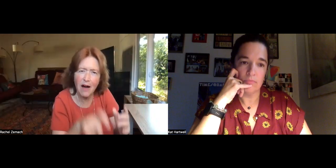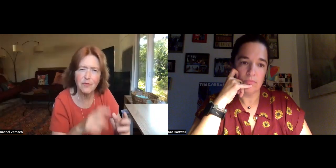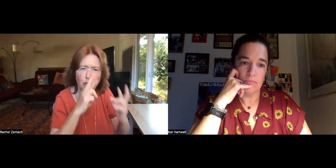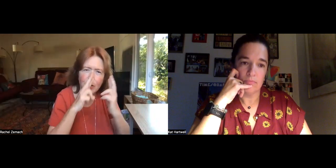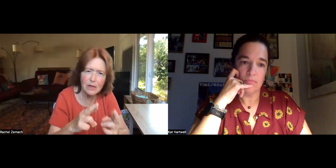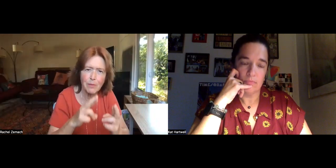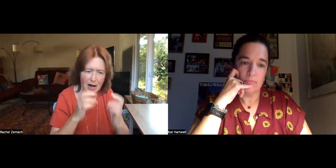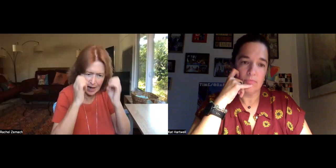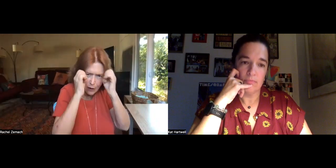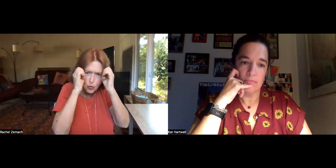have